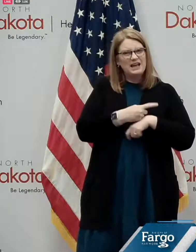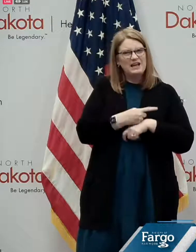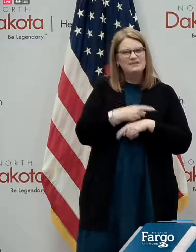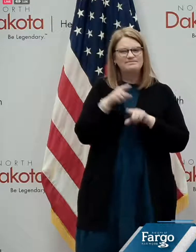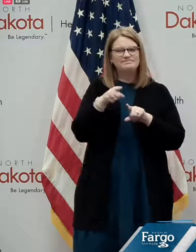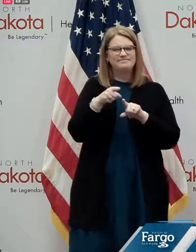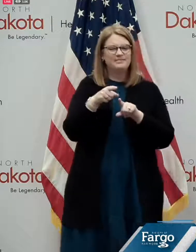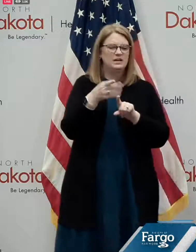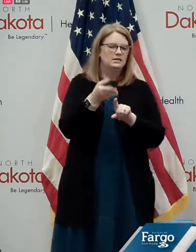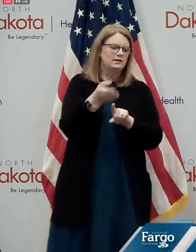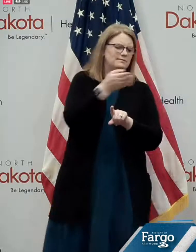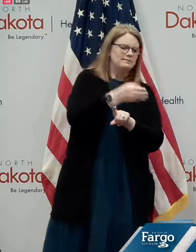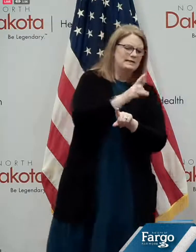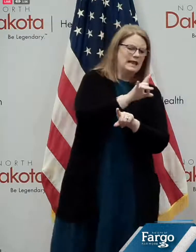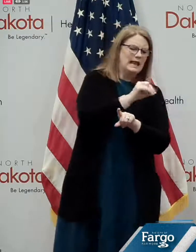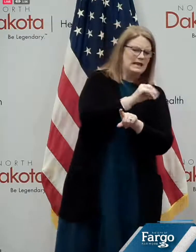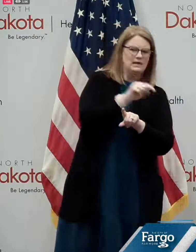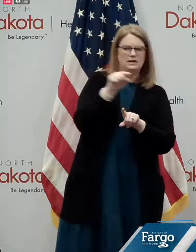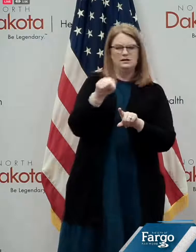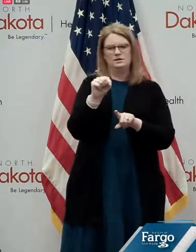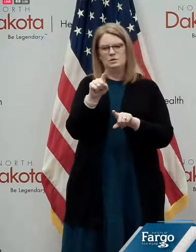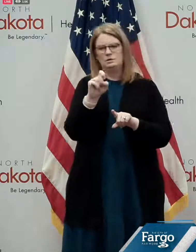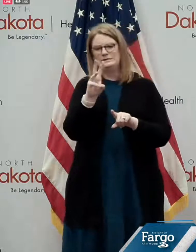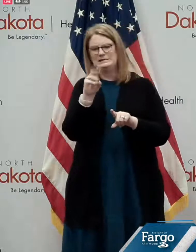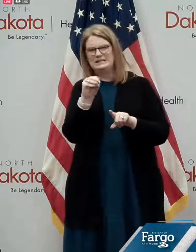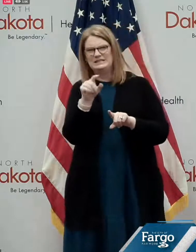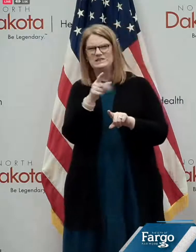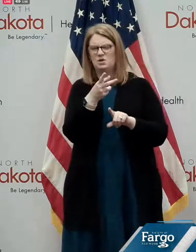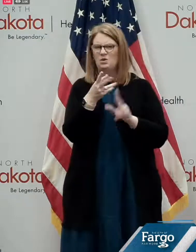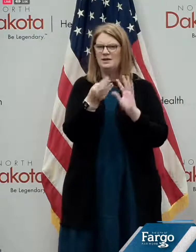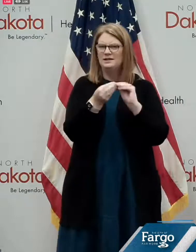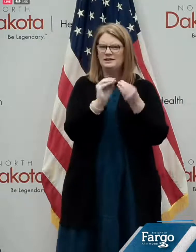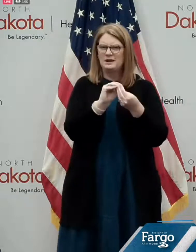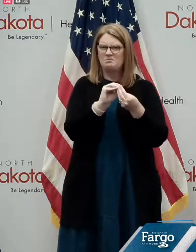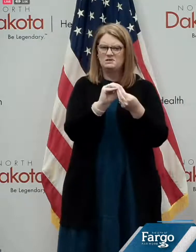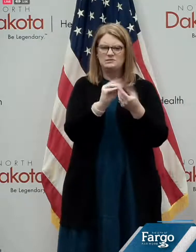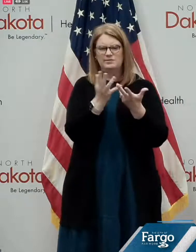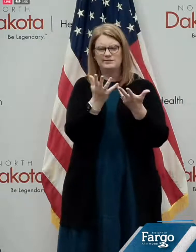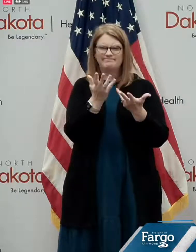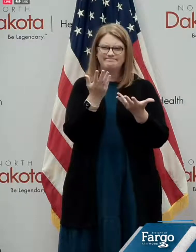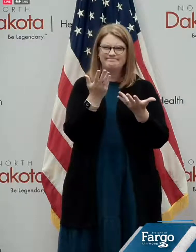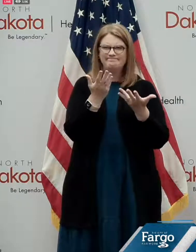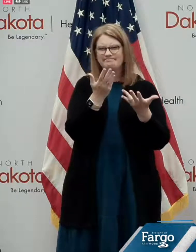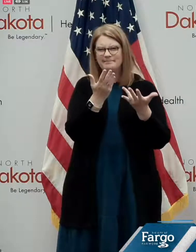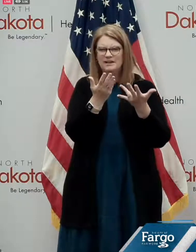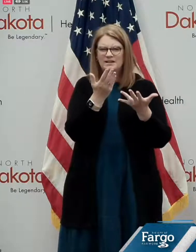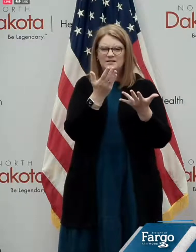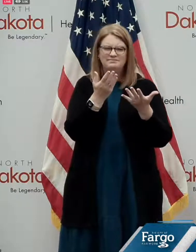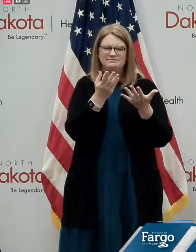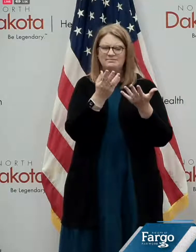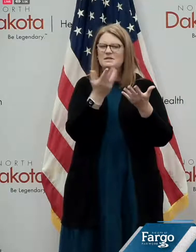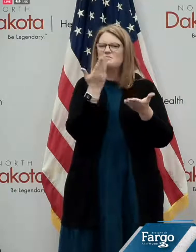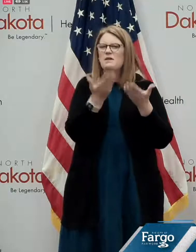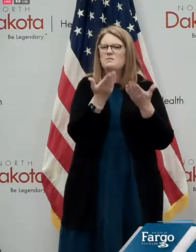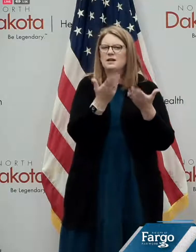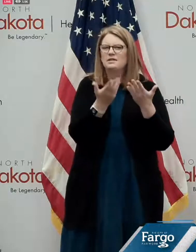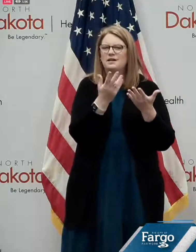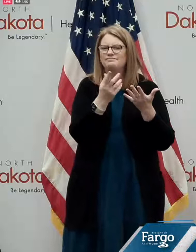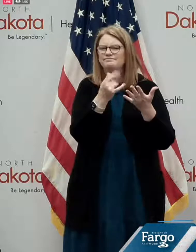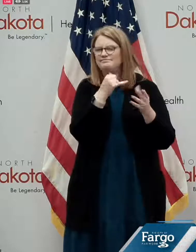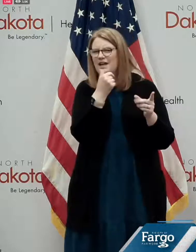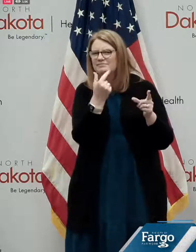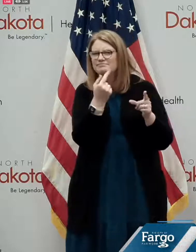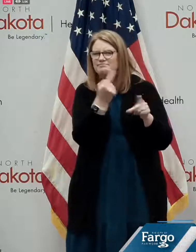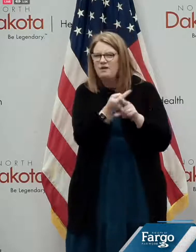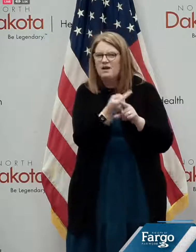the day before was 80, that day was 160. There was a lab issue with a machine that broke